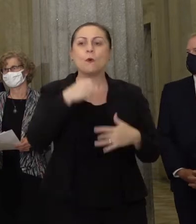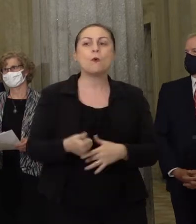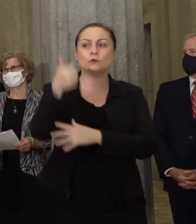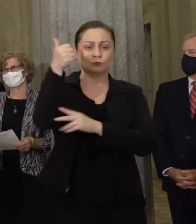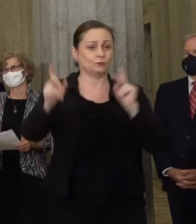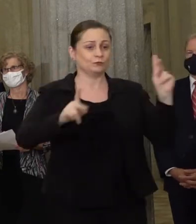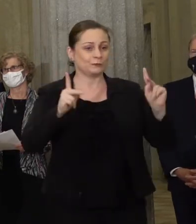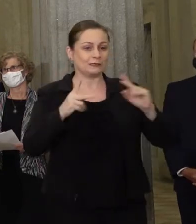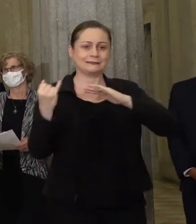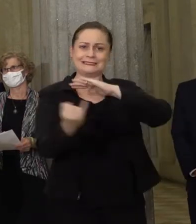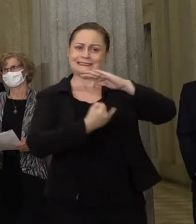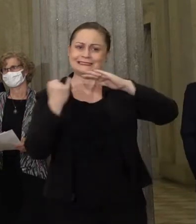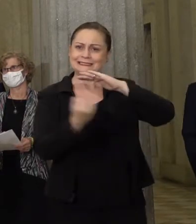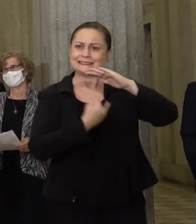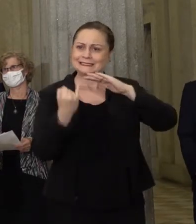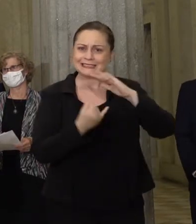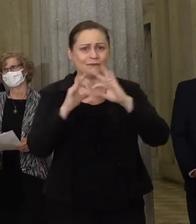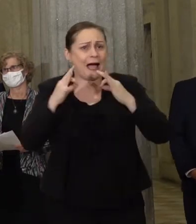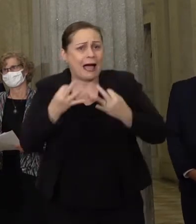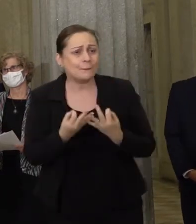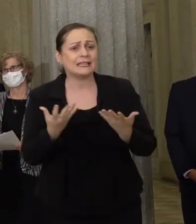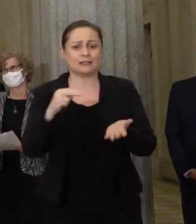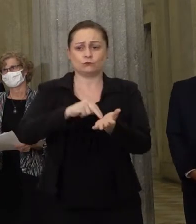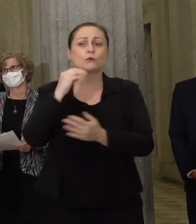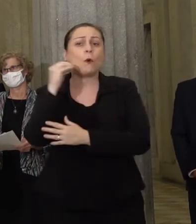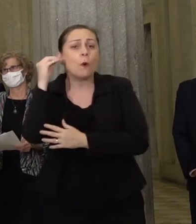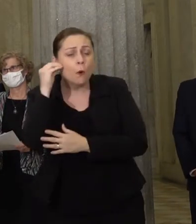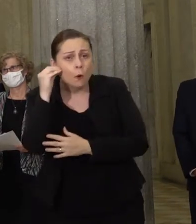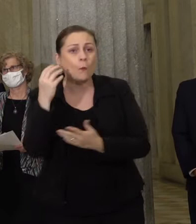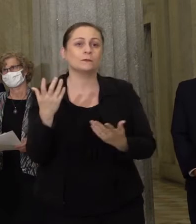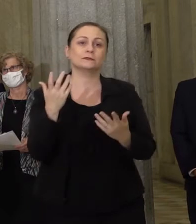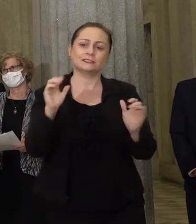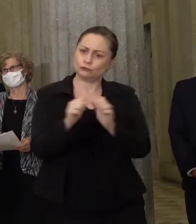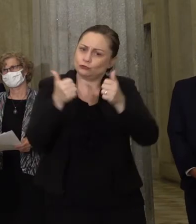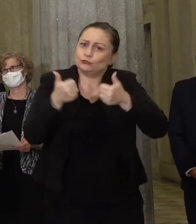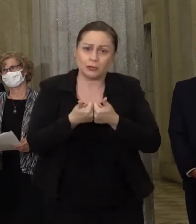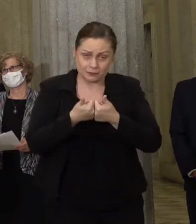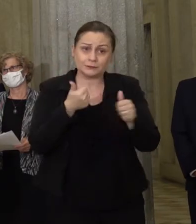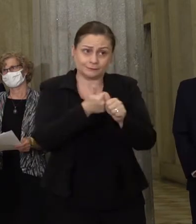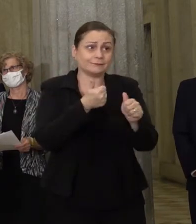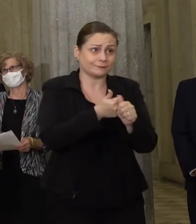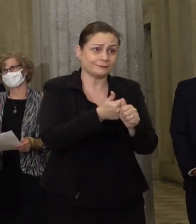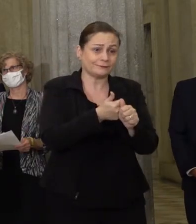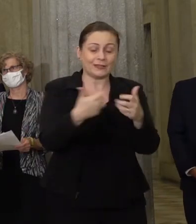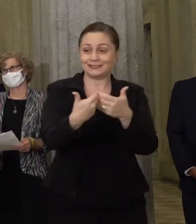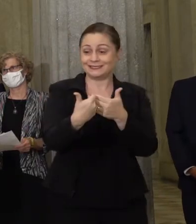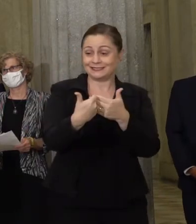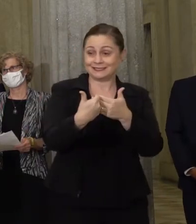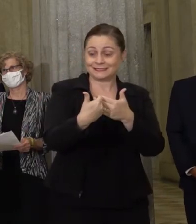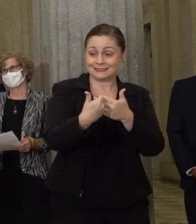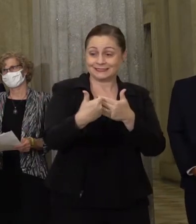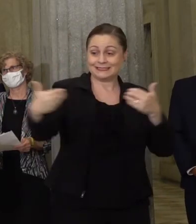are isolated from their loved ones. A lot are in nursing homes, which presents challenges on their own. They're separated from their